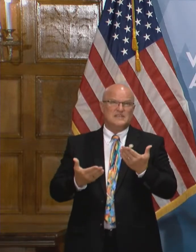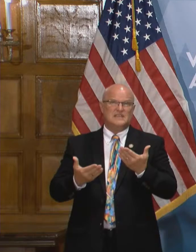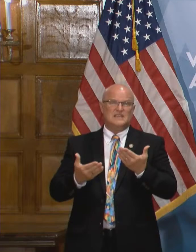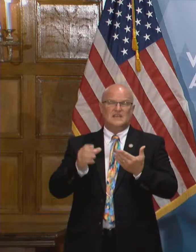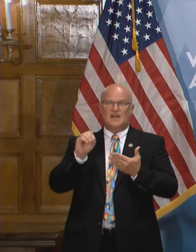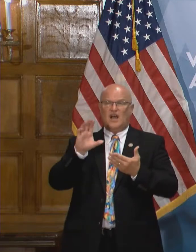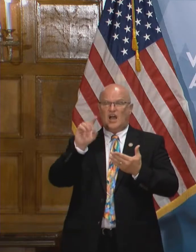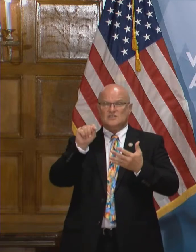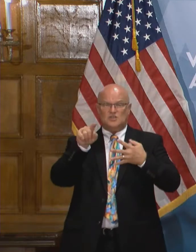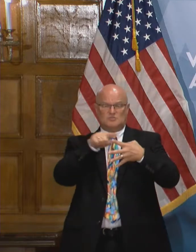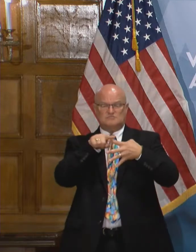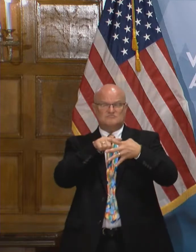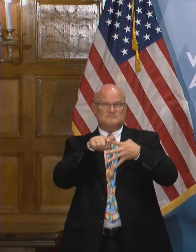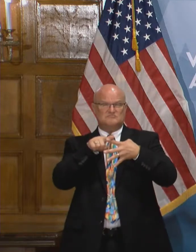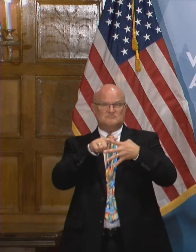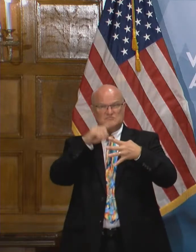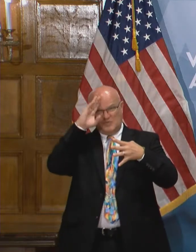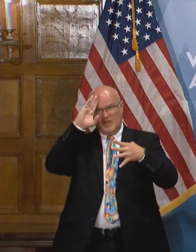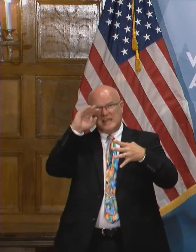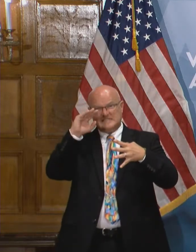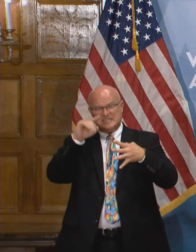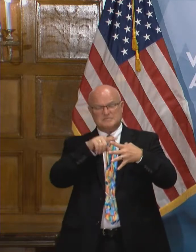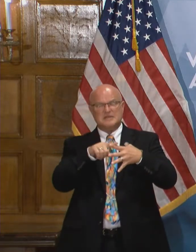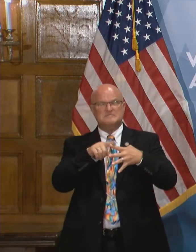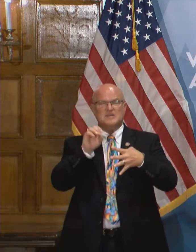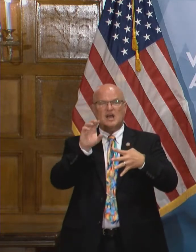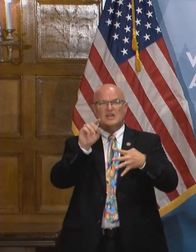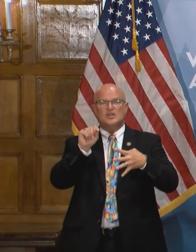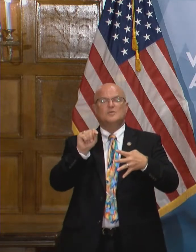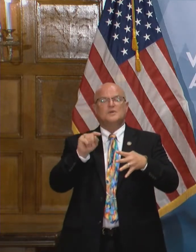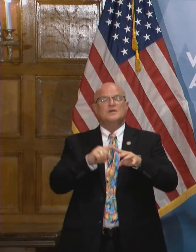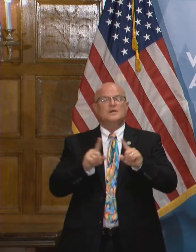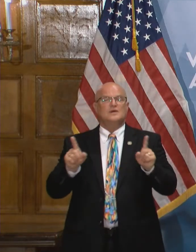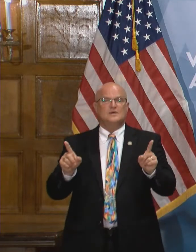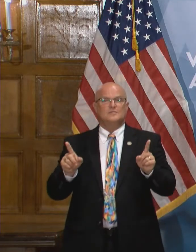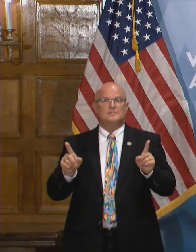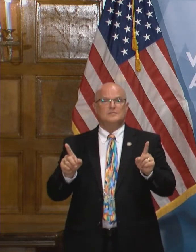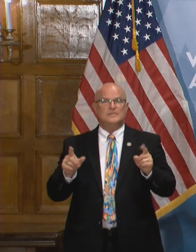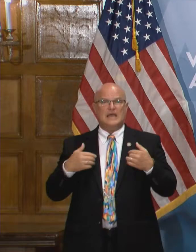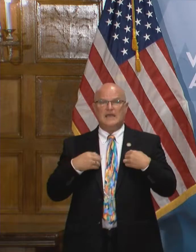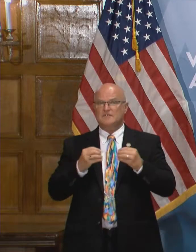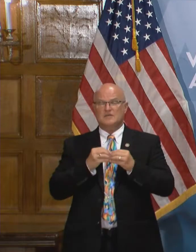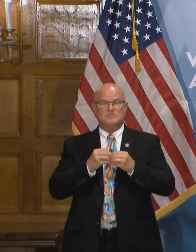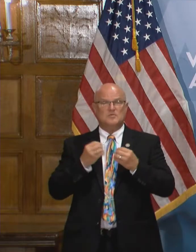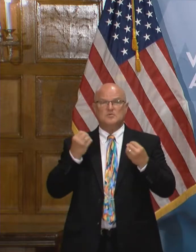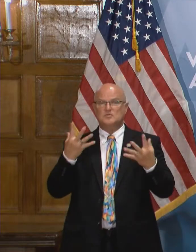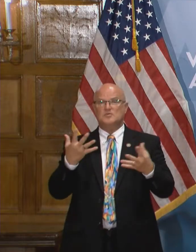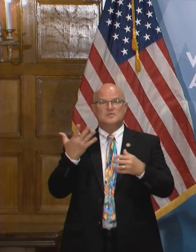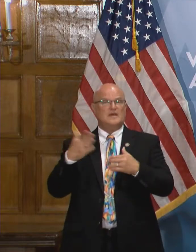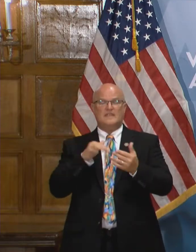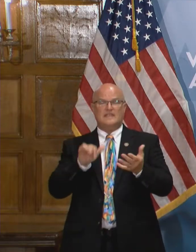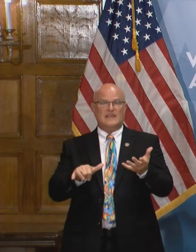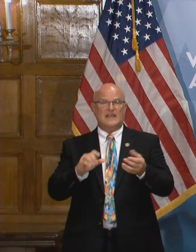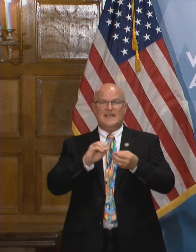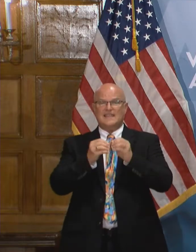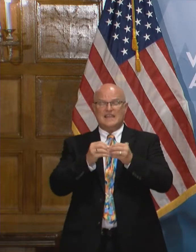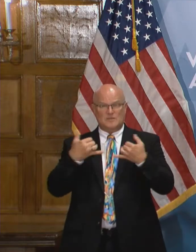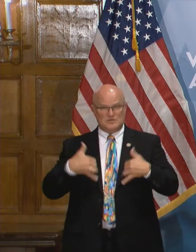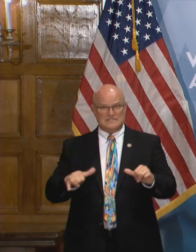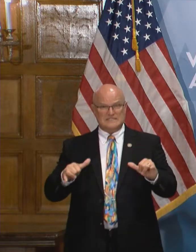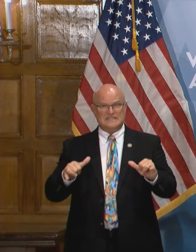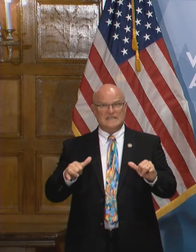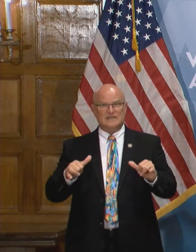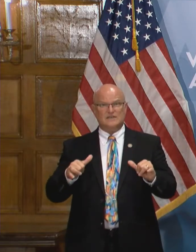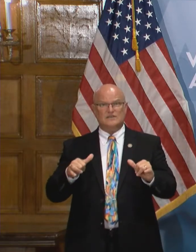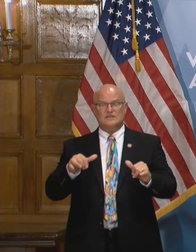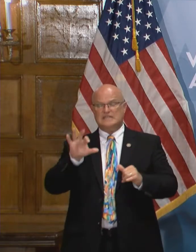in October is what we anticipate. But I don't have any more news other than that. The number is still